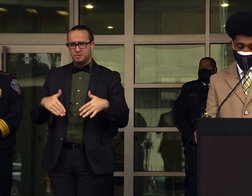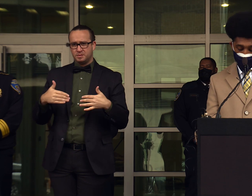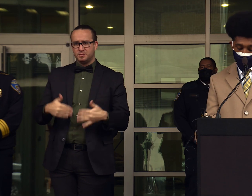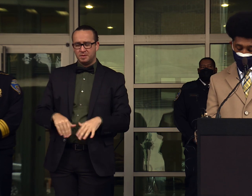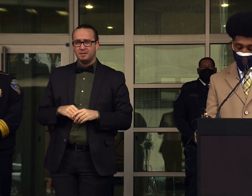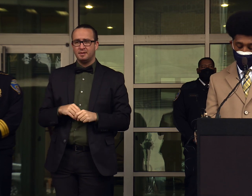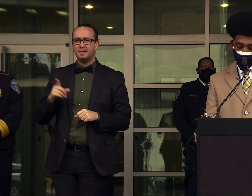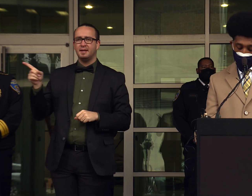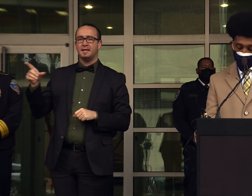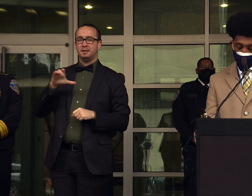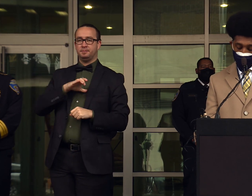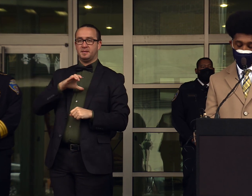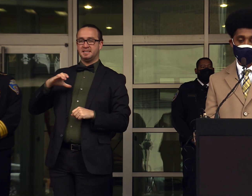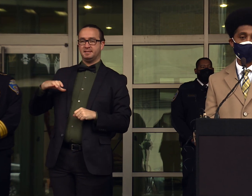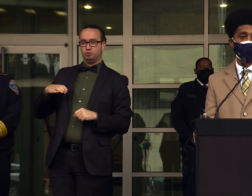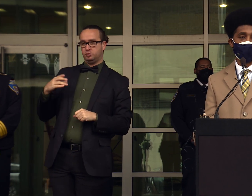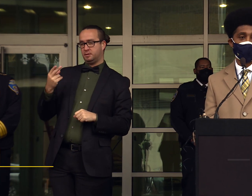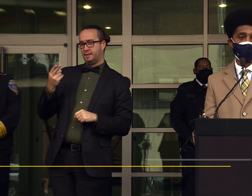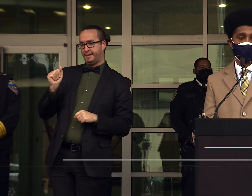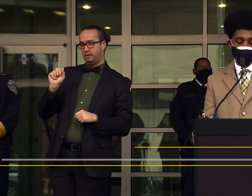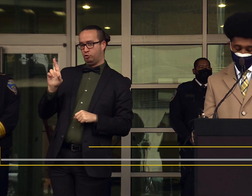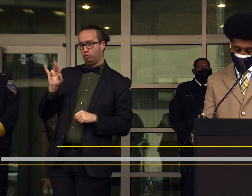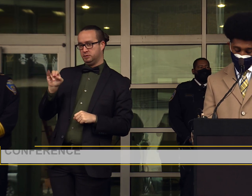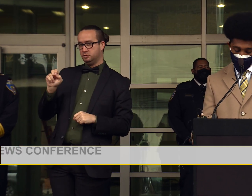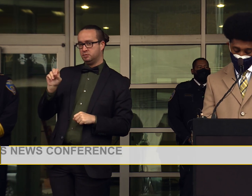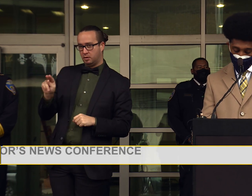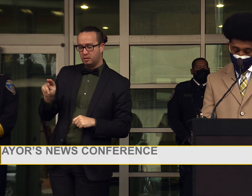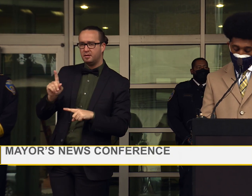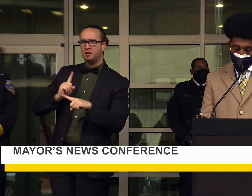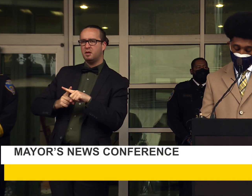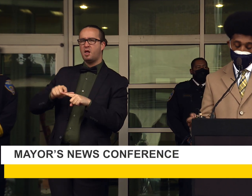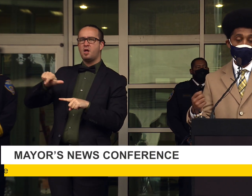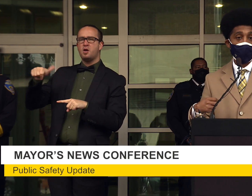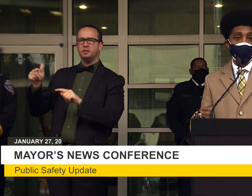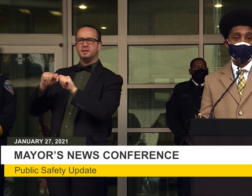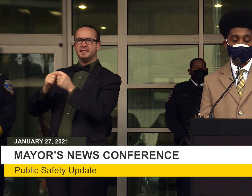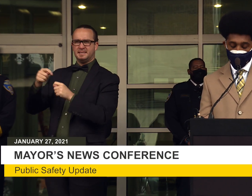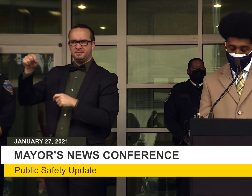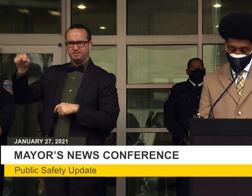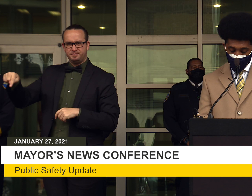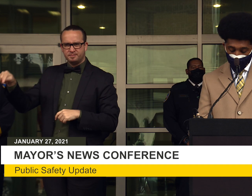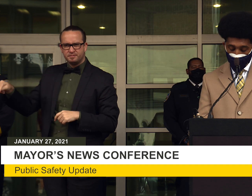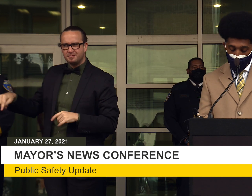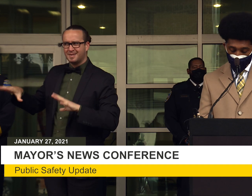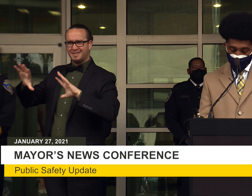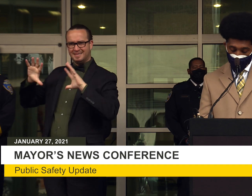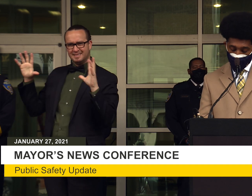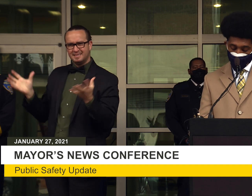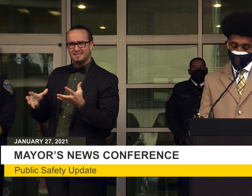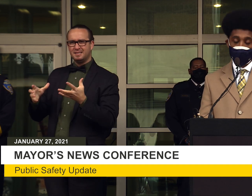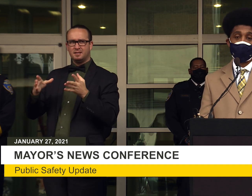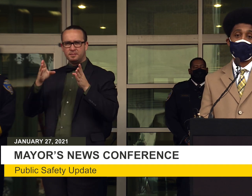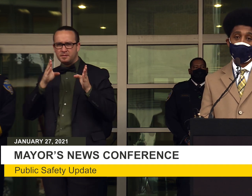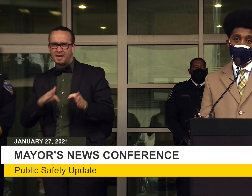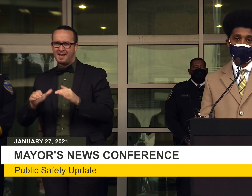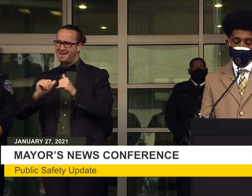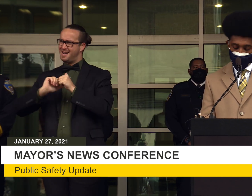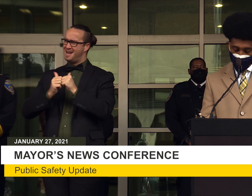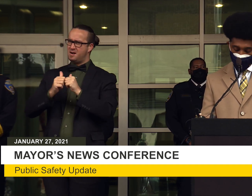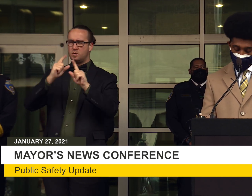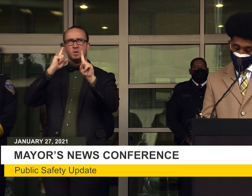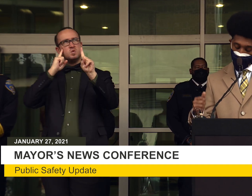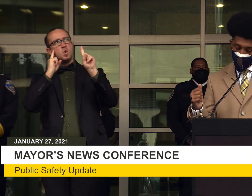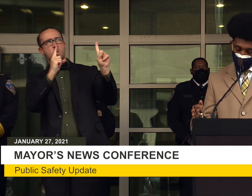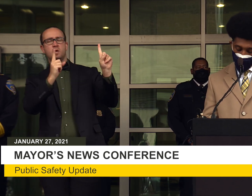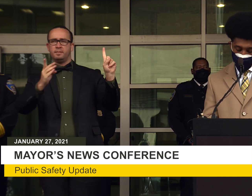an effective and accountable public safety strategy for Baltimore City. For my part as mayor, I will be focused on holding all of